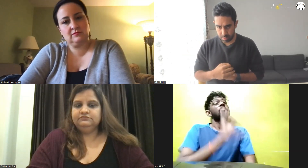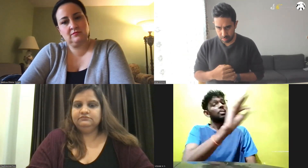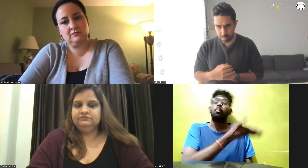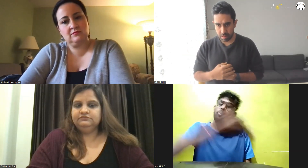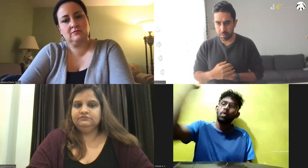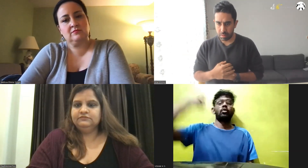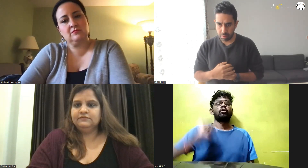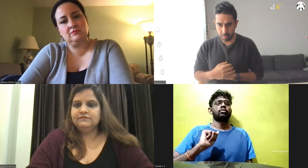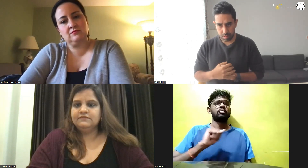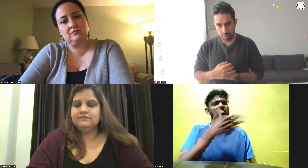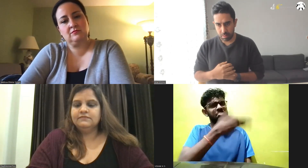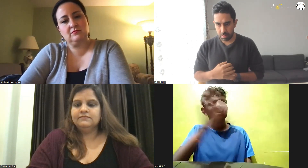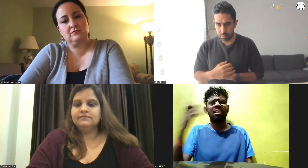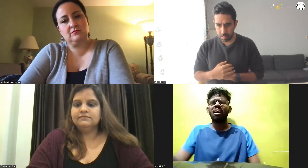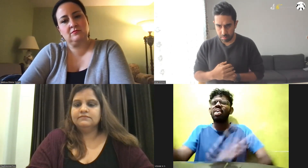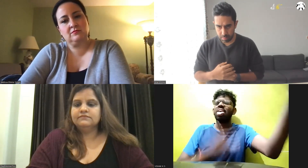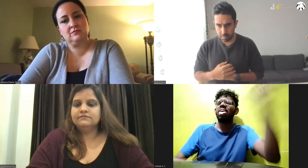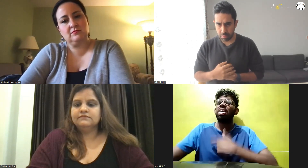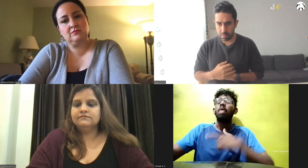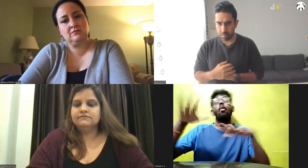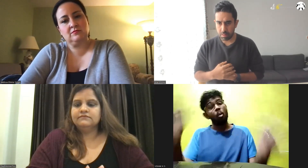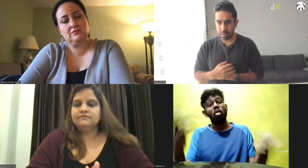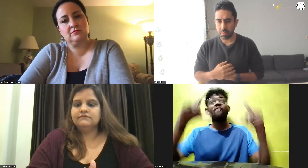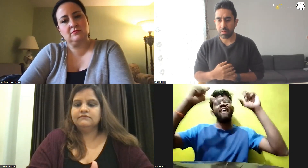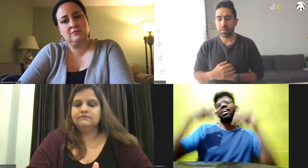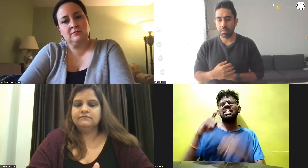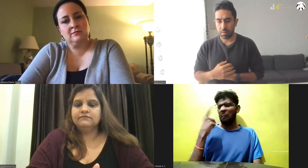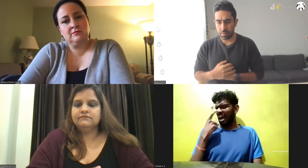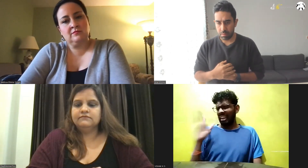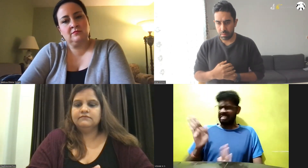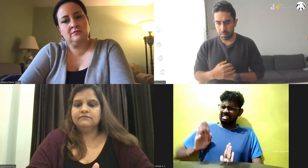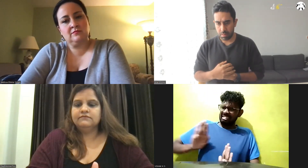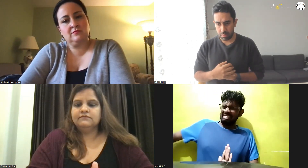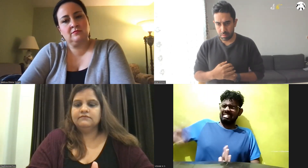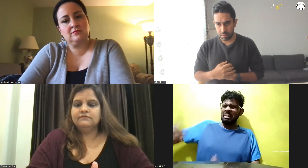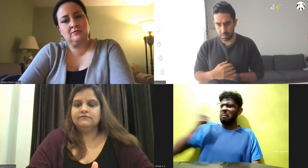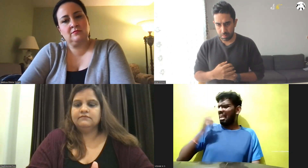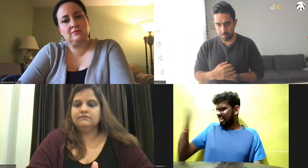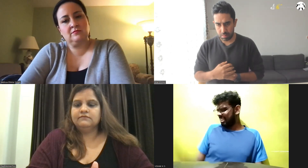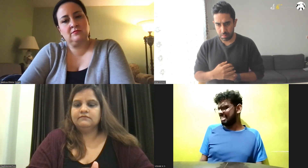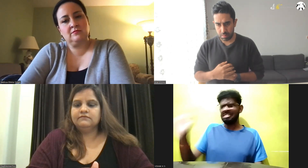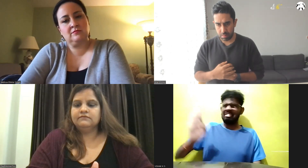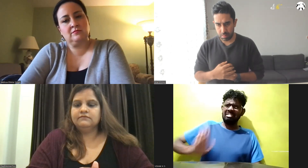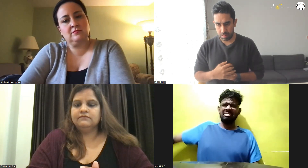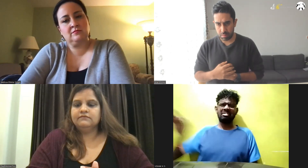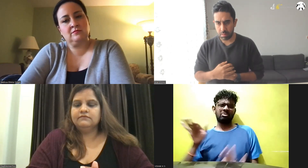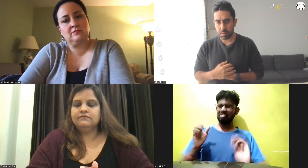So people used to say me that I look quite like a woman or something. And